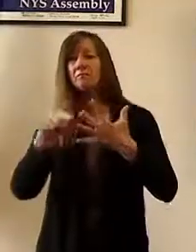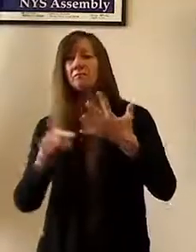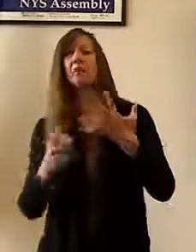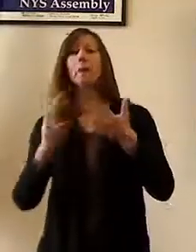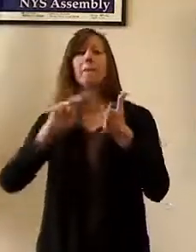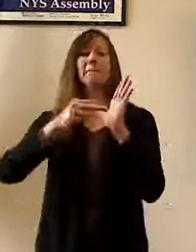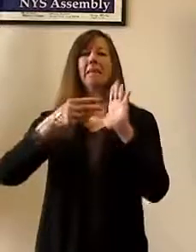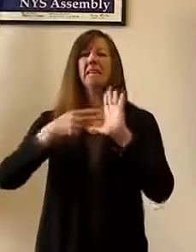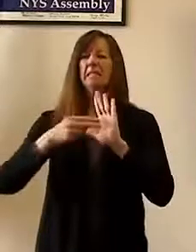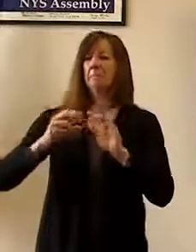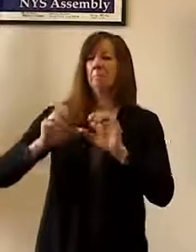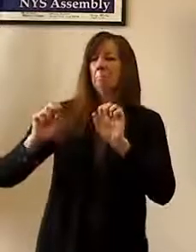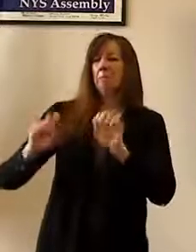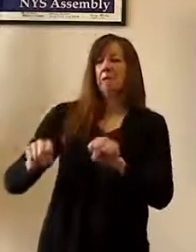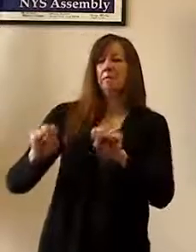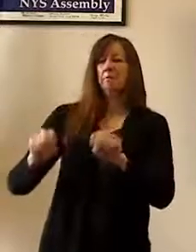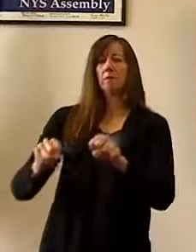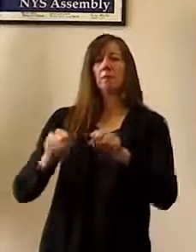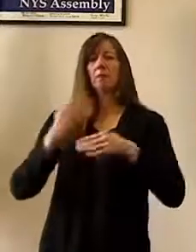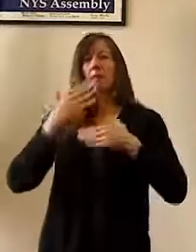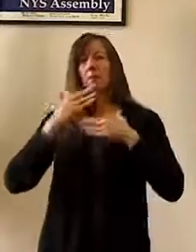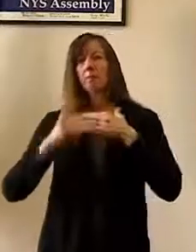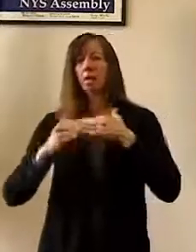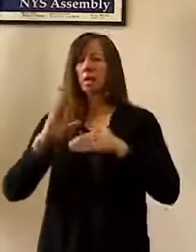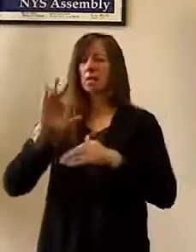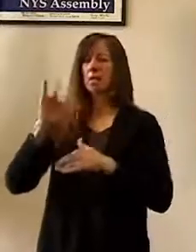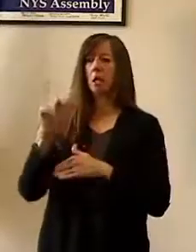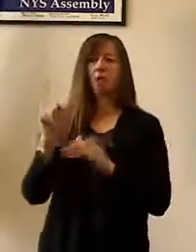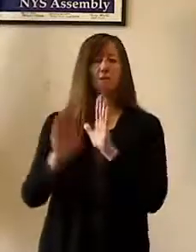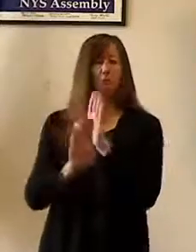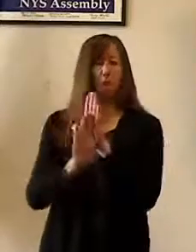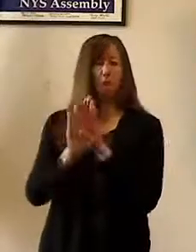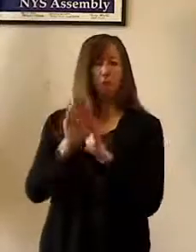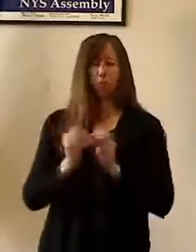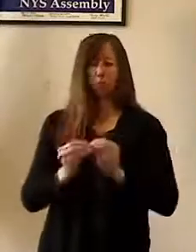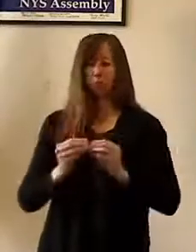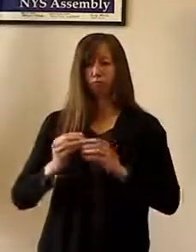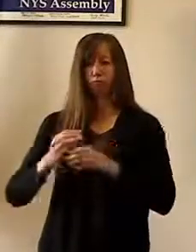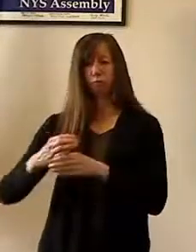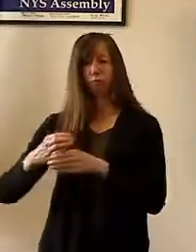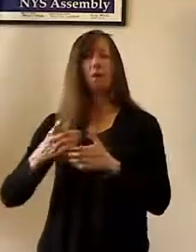and they want you to seek medical attention right away.